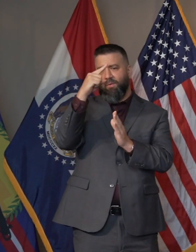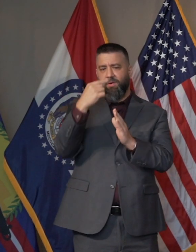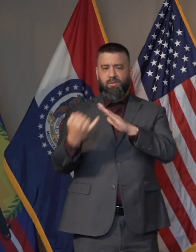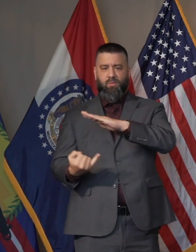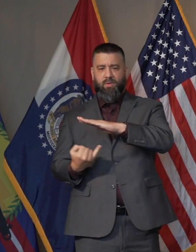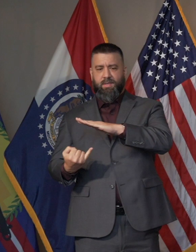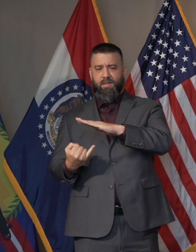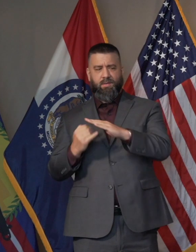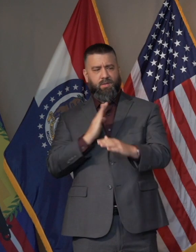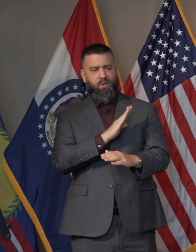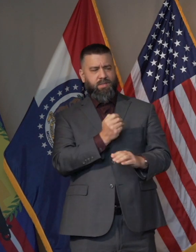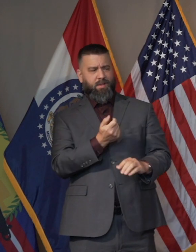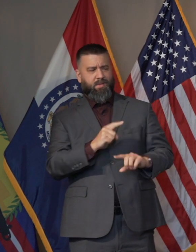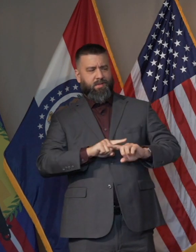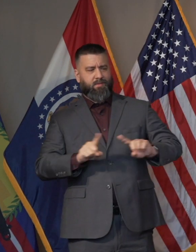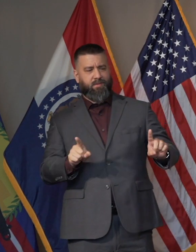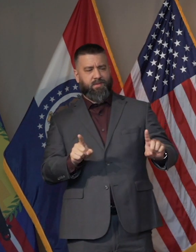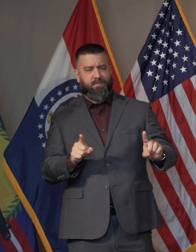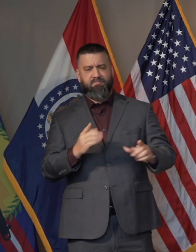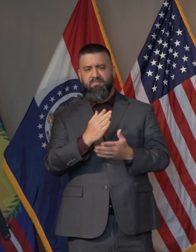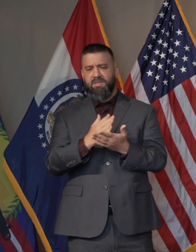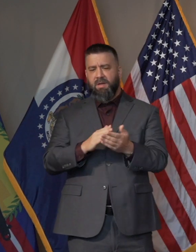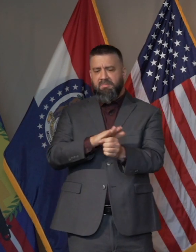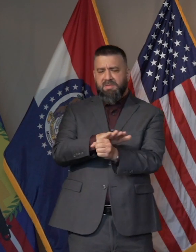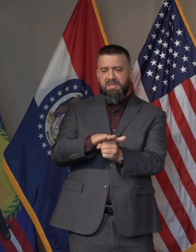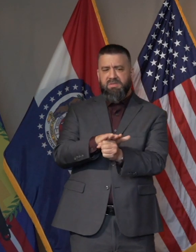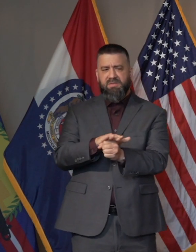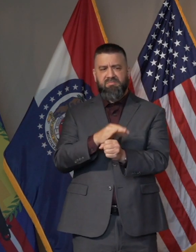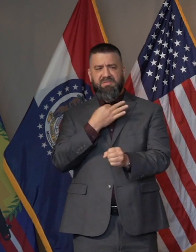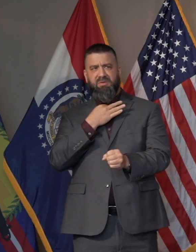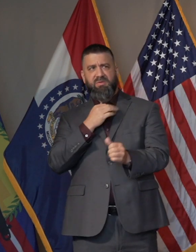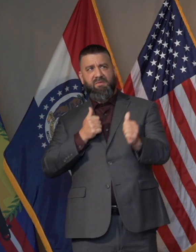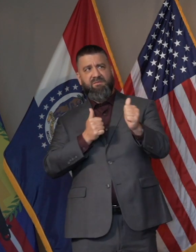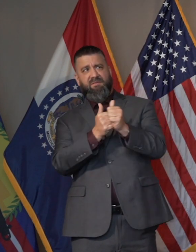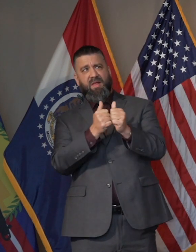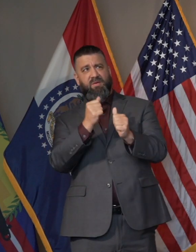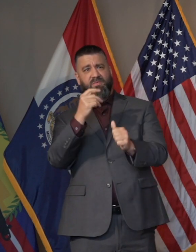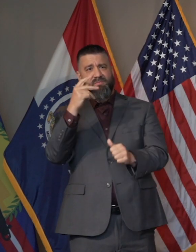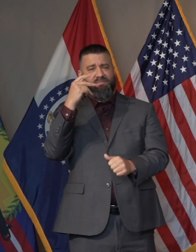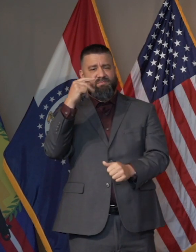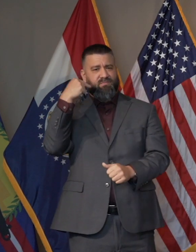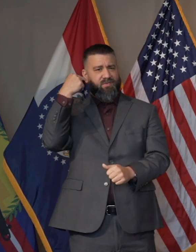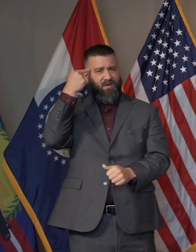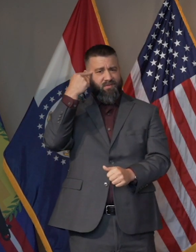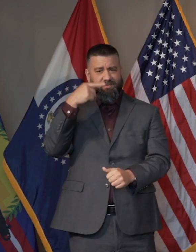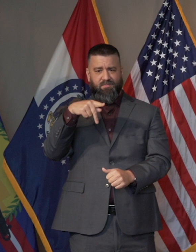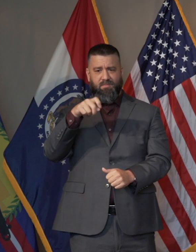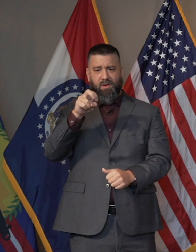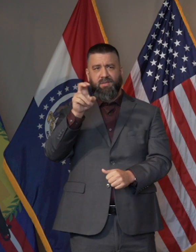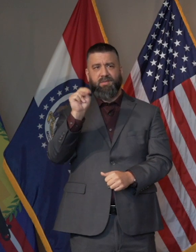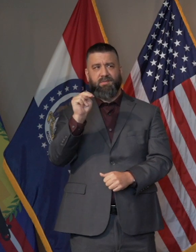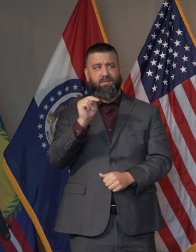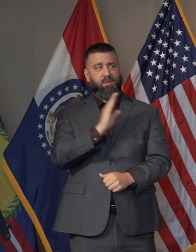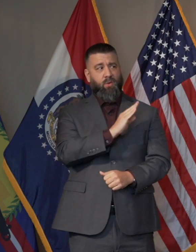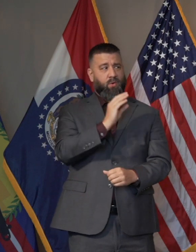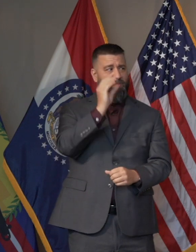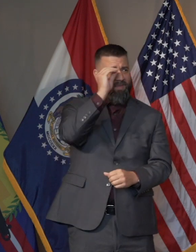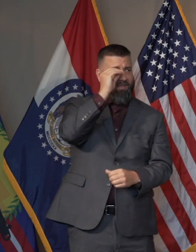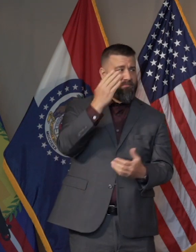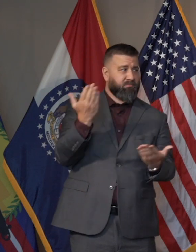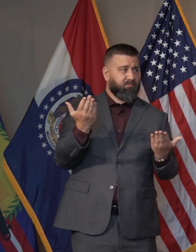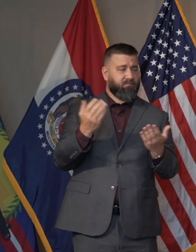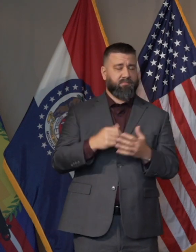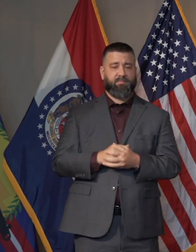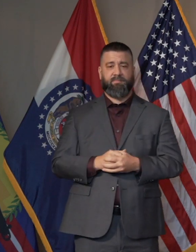this? Is that, I know we've heard some districts question whether or not they're going to follow that. What's your guidance there? Well, the question about